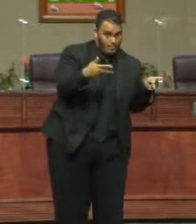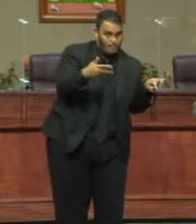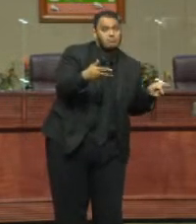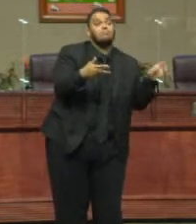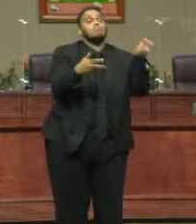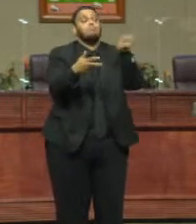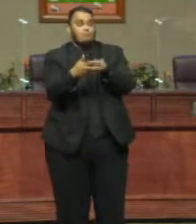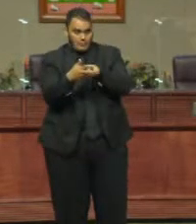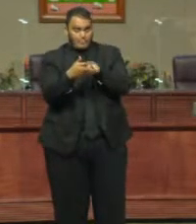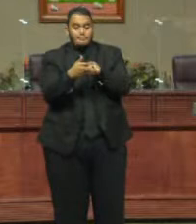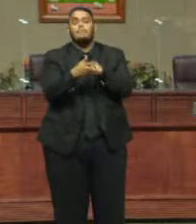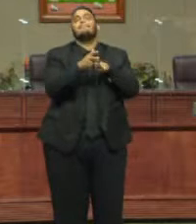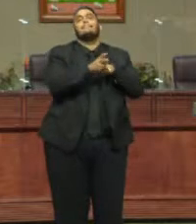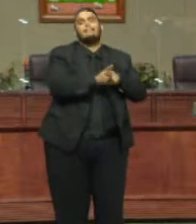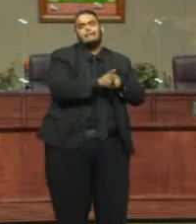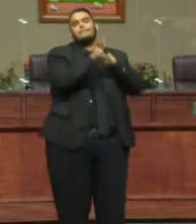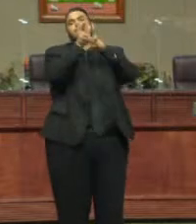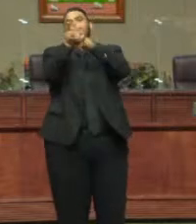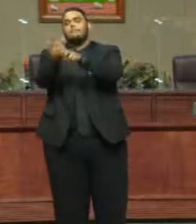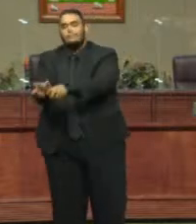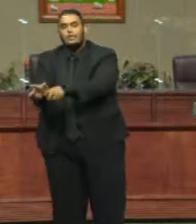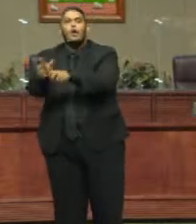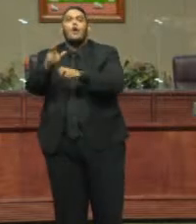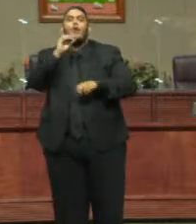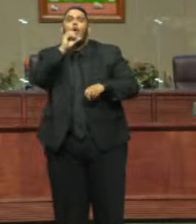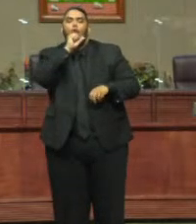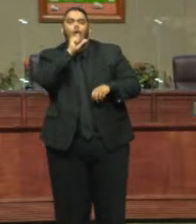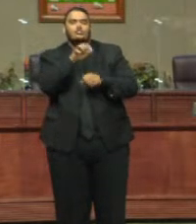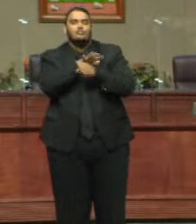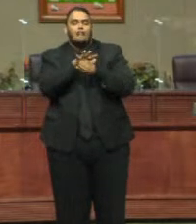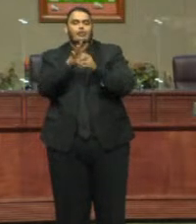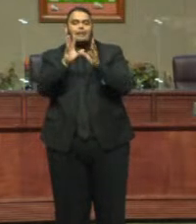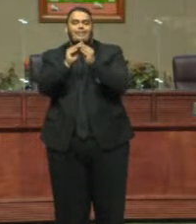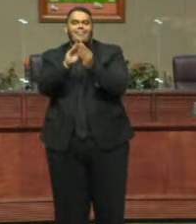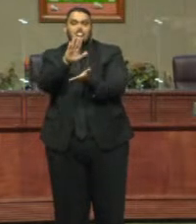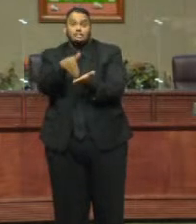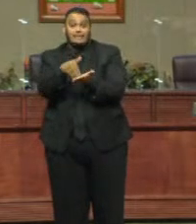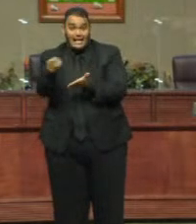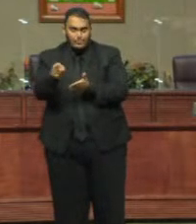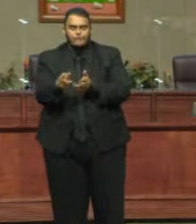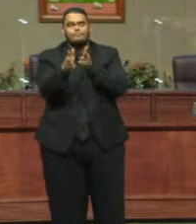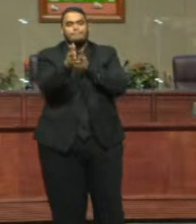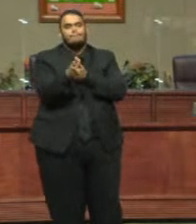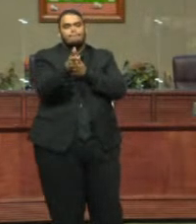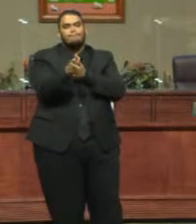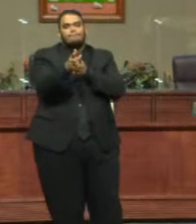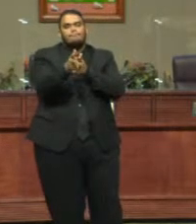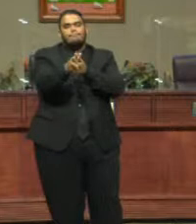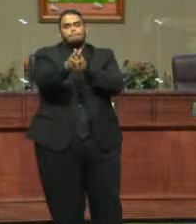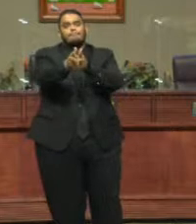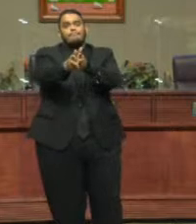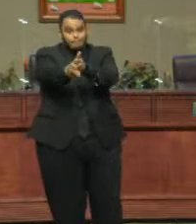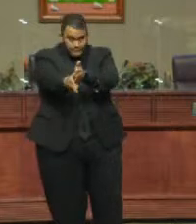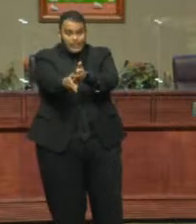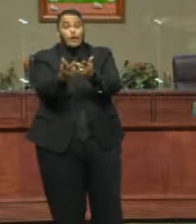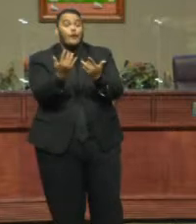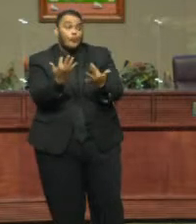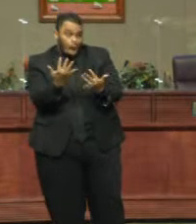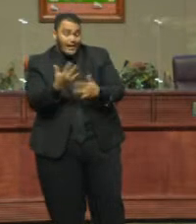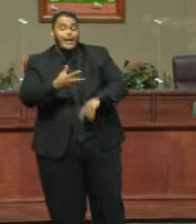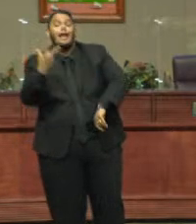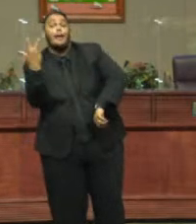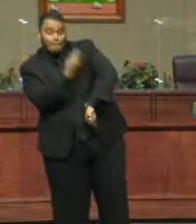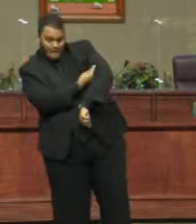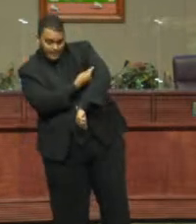line with the senior through the entire vaccination process and then take the rider directly back to their